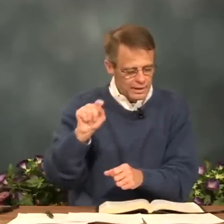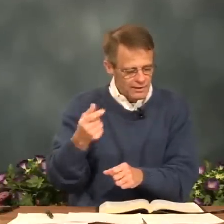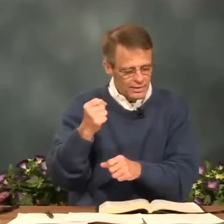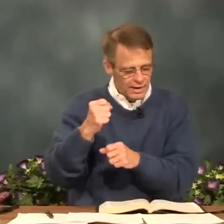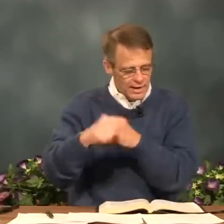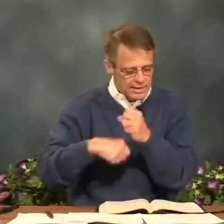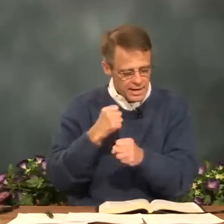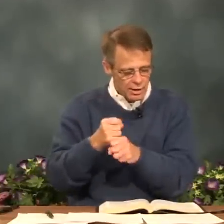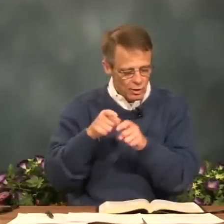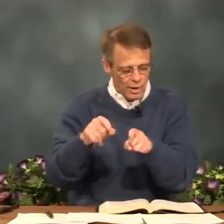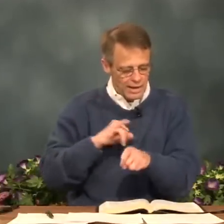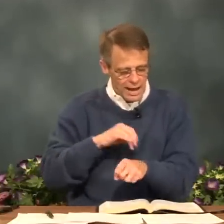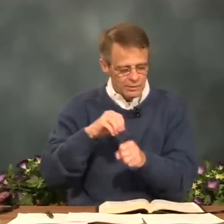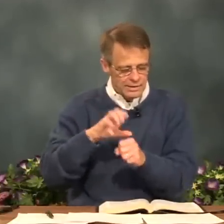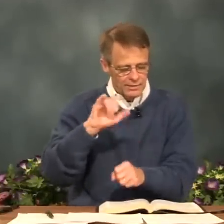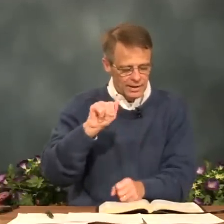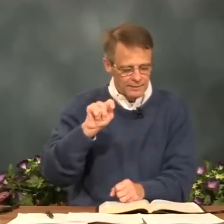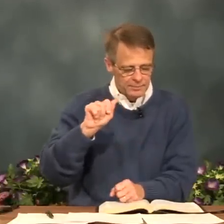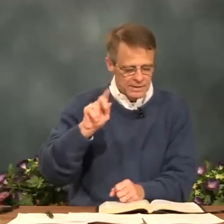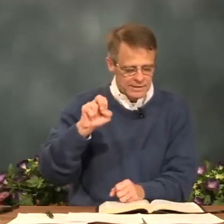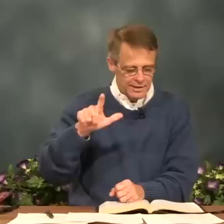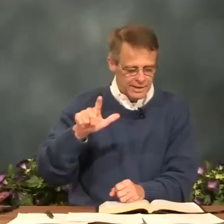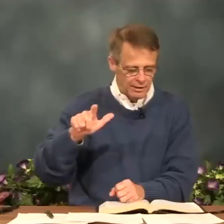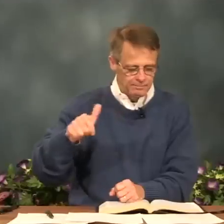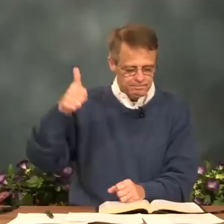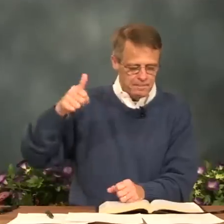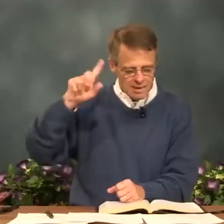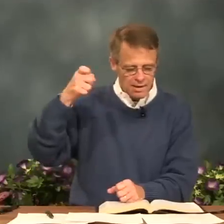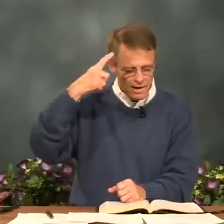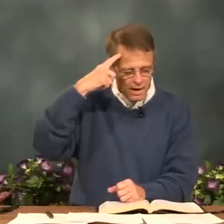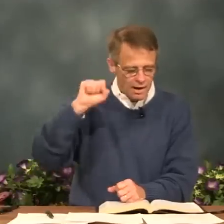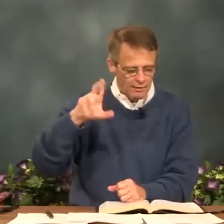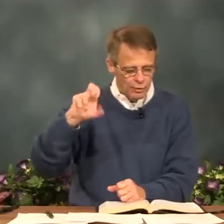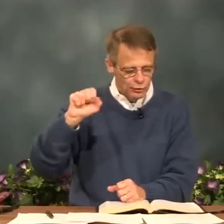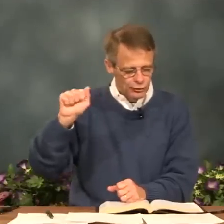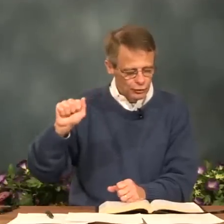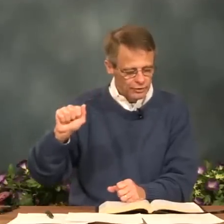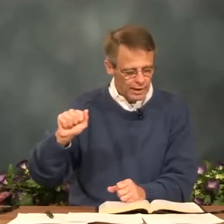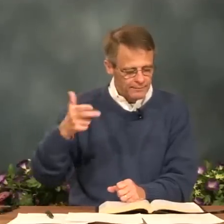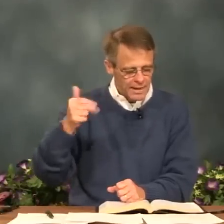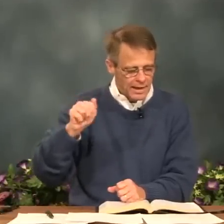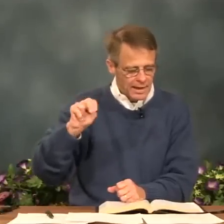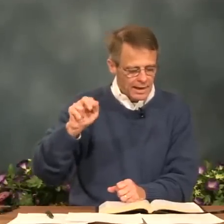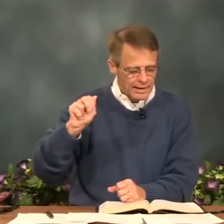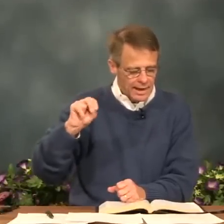20th year, while I was in the citadel of Susa,